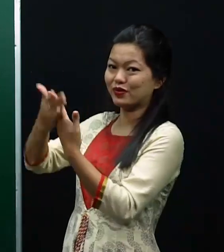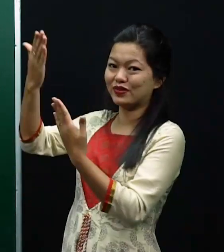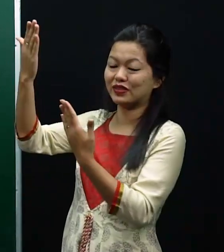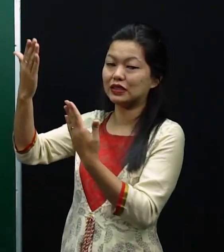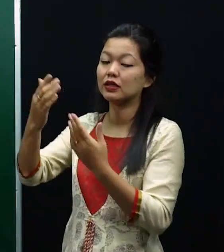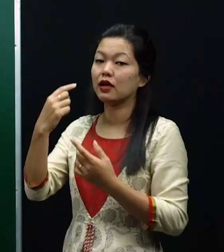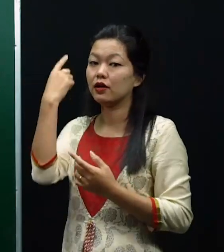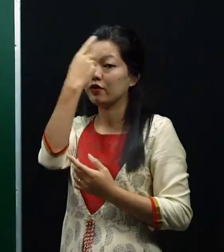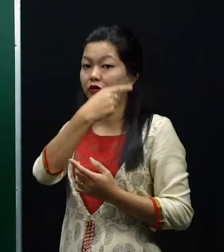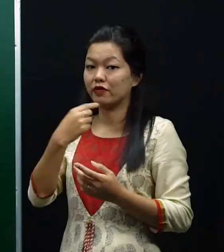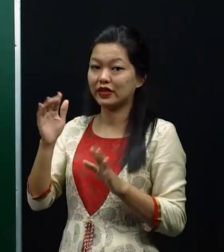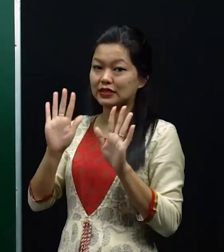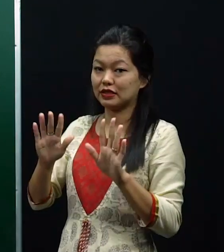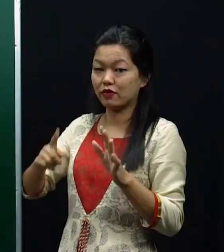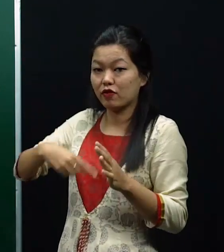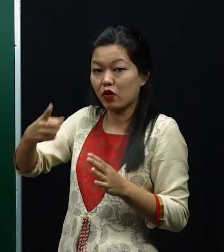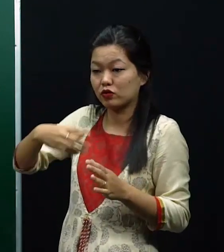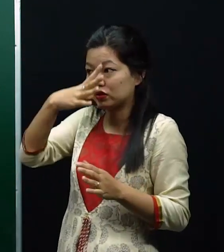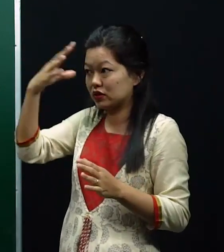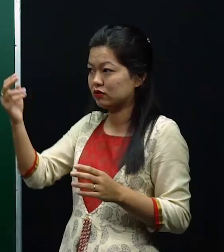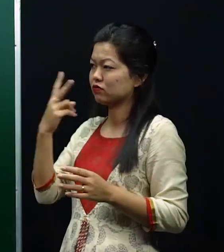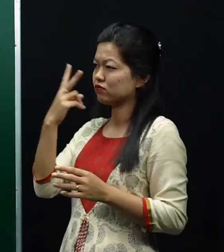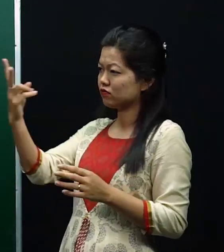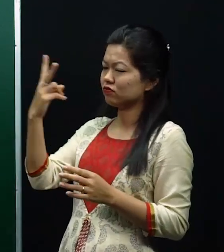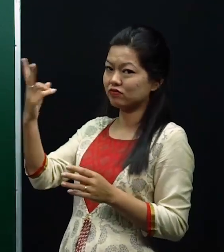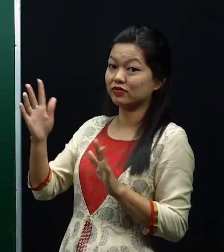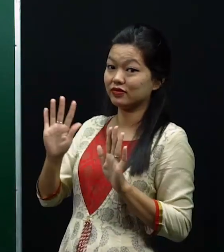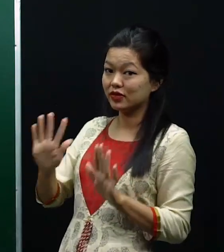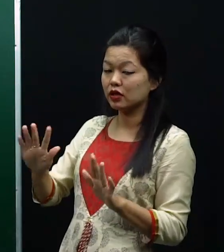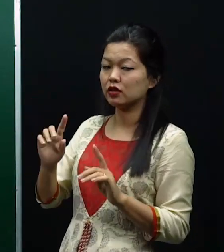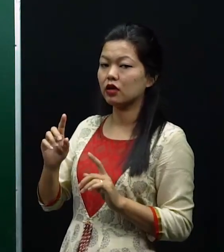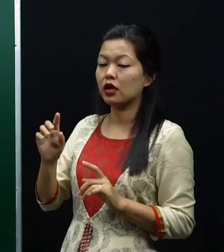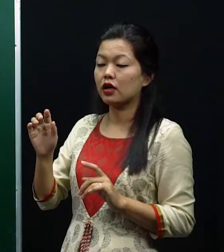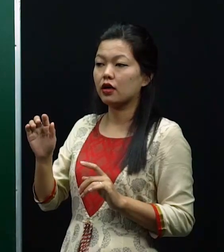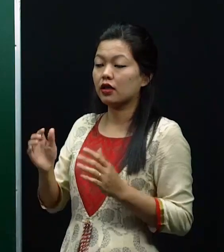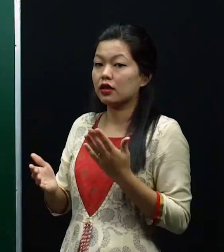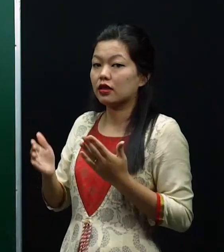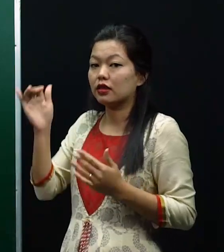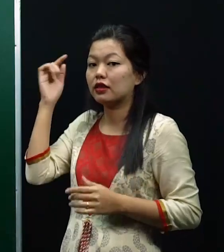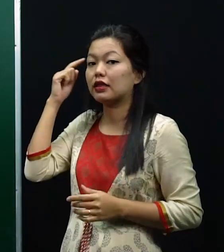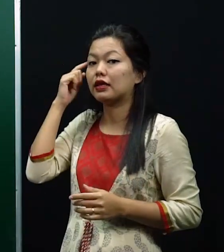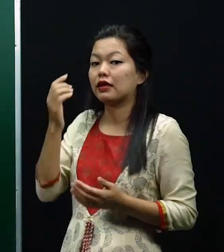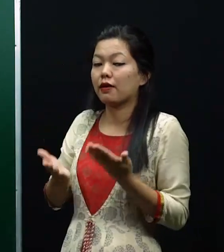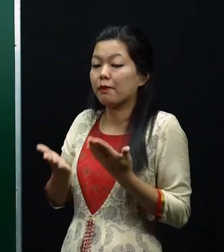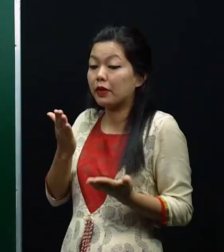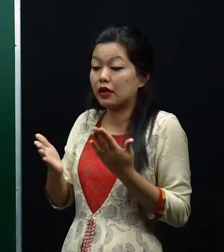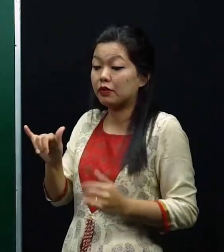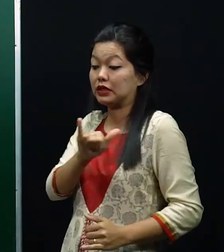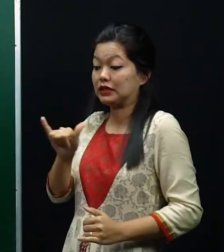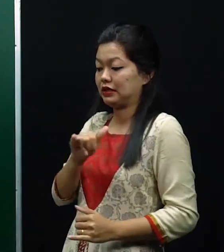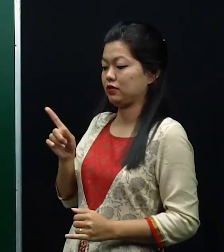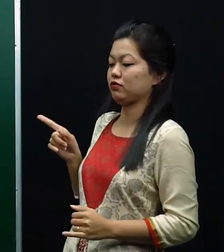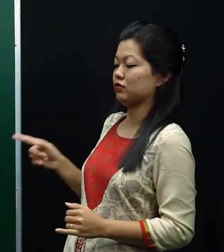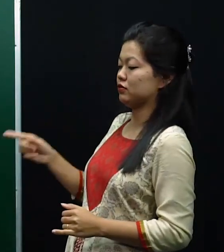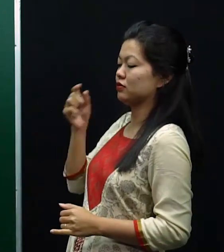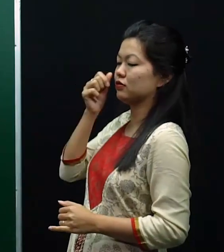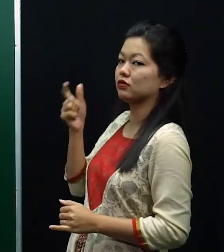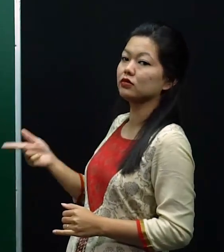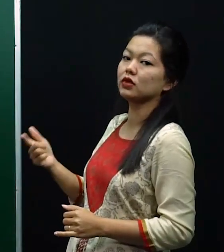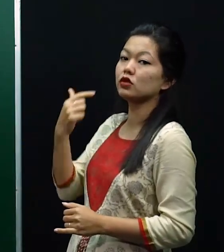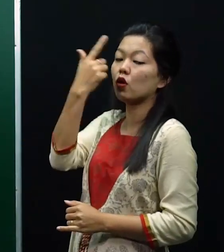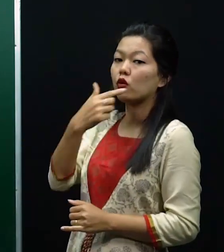gathered, and little Ernest too got ready to come and meet this man whom he had always been thinking of,